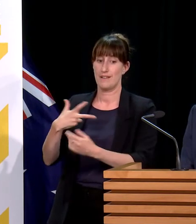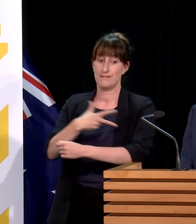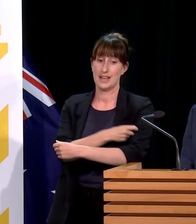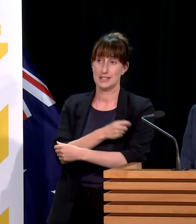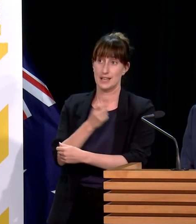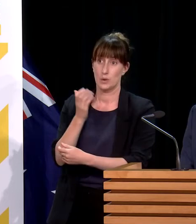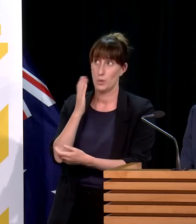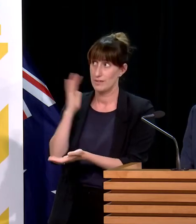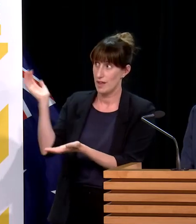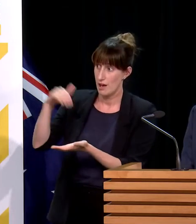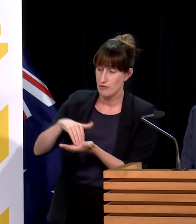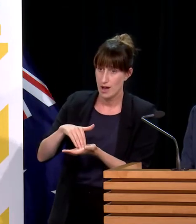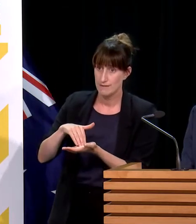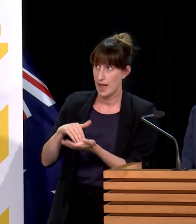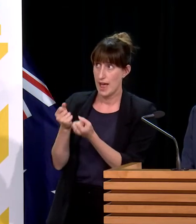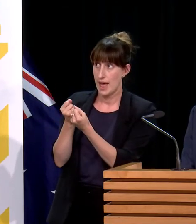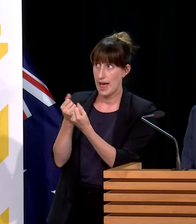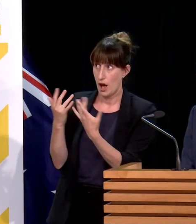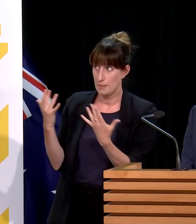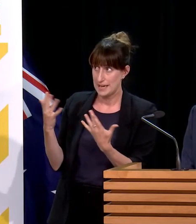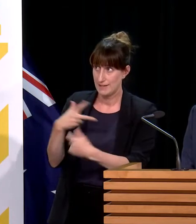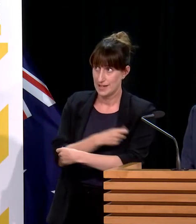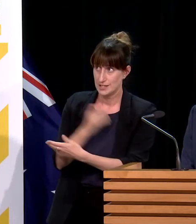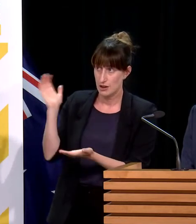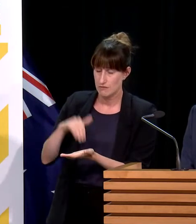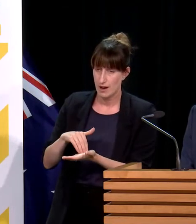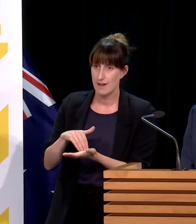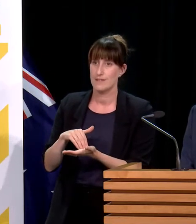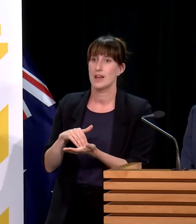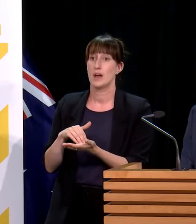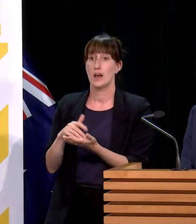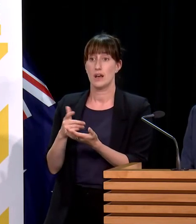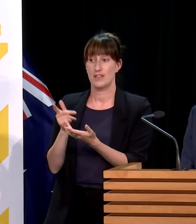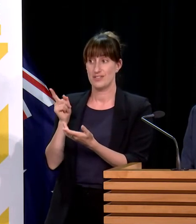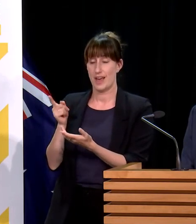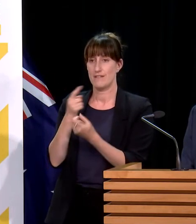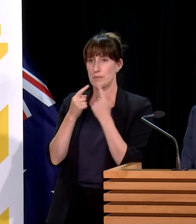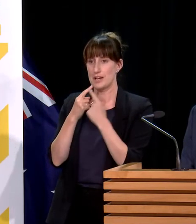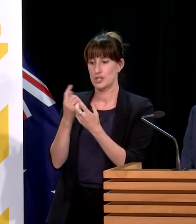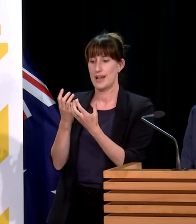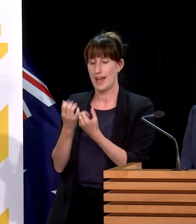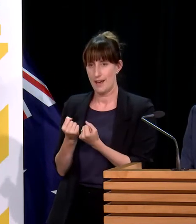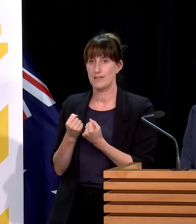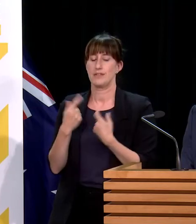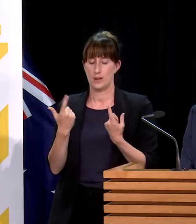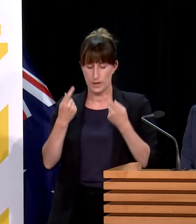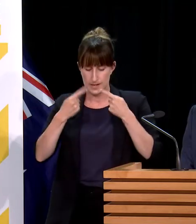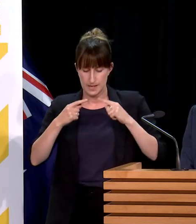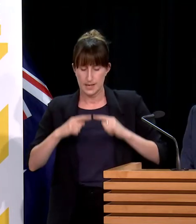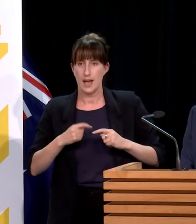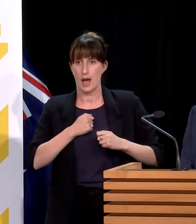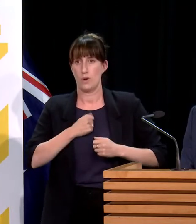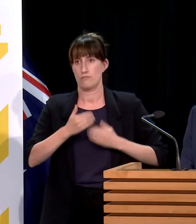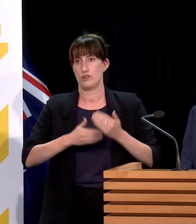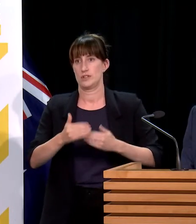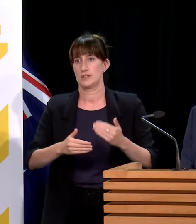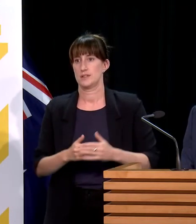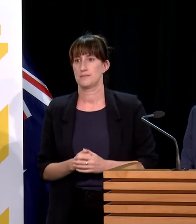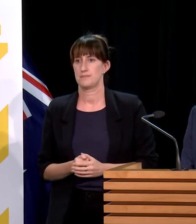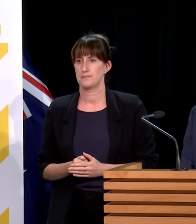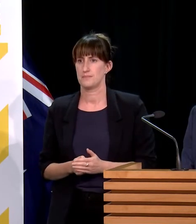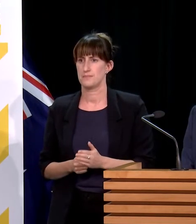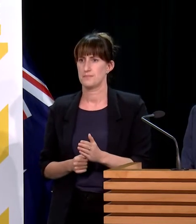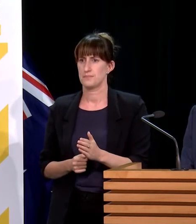those things. As we get more information to plug into the system, that will help us to refine the prioritisation process. So depending on how long it takes to get